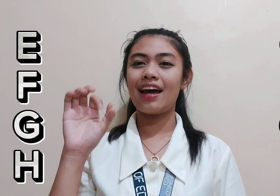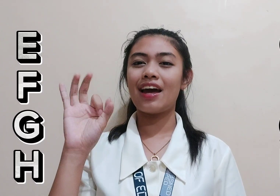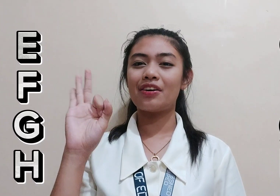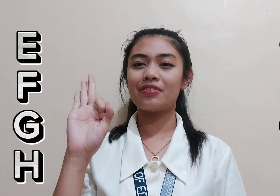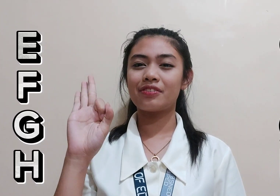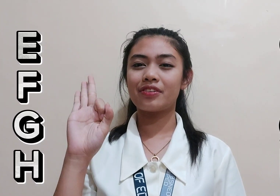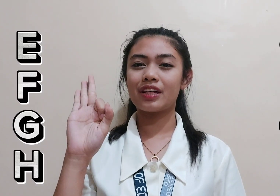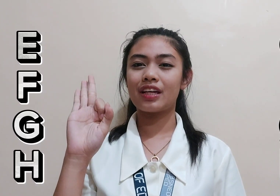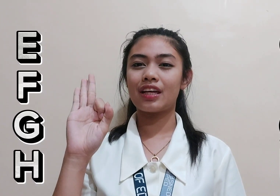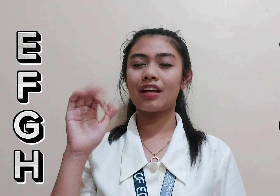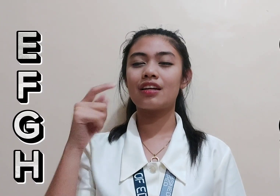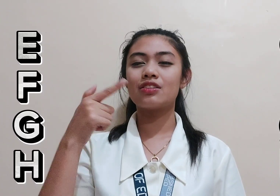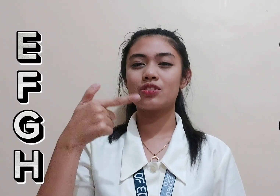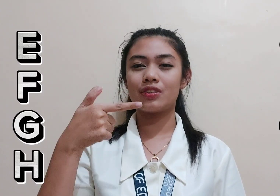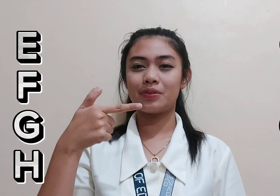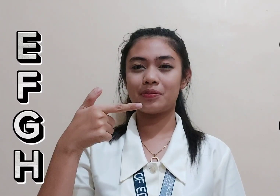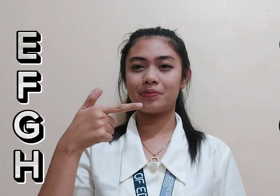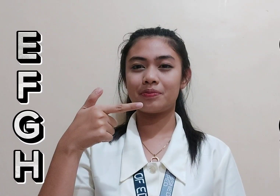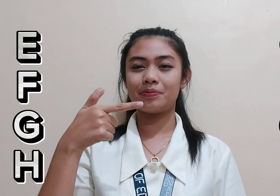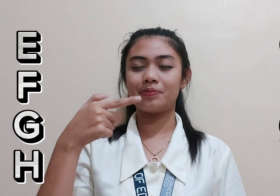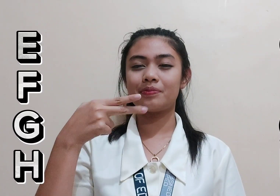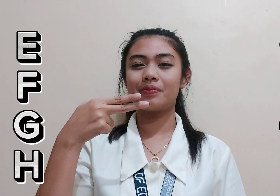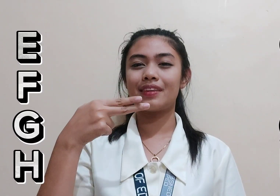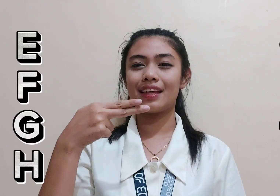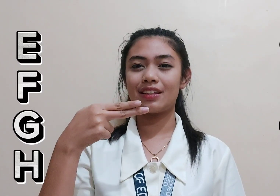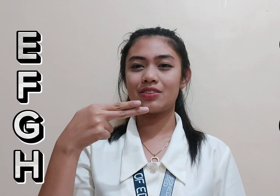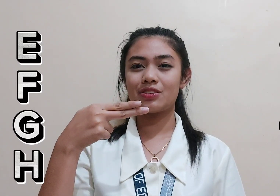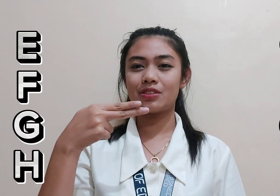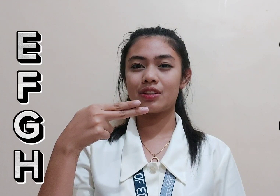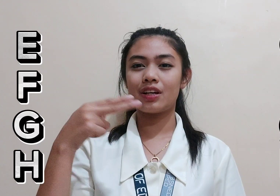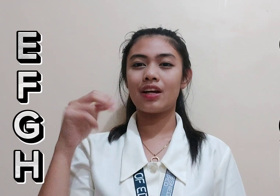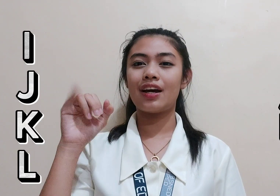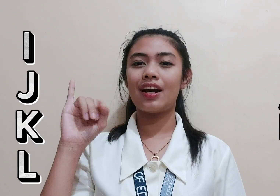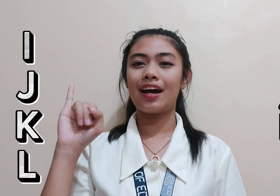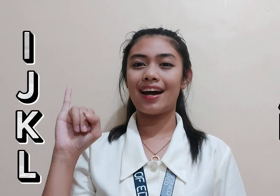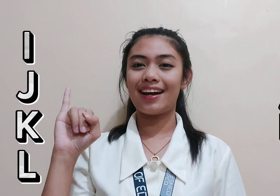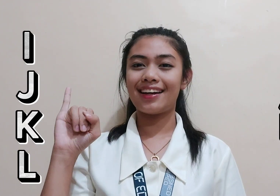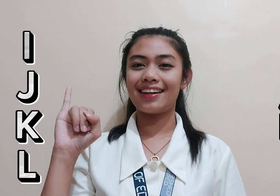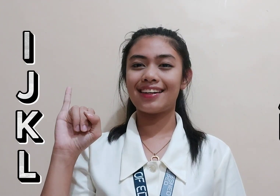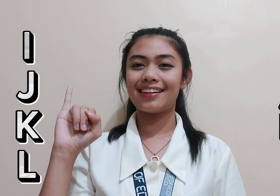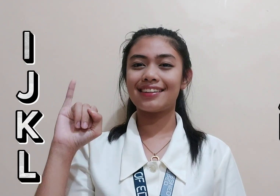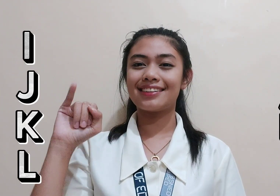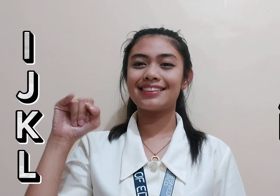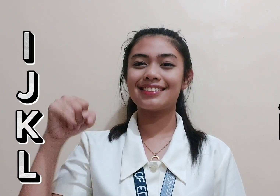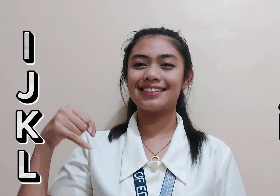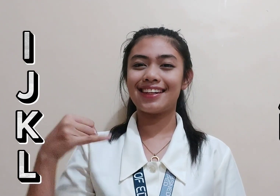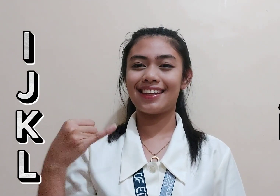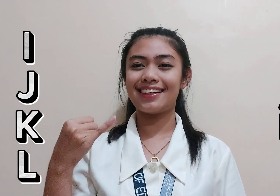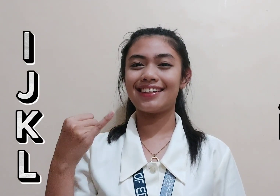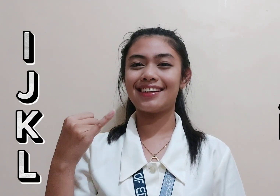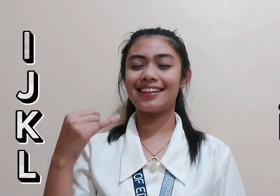F, G, H, I, J,